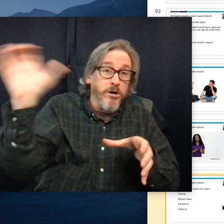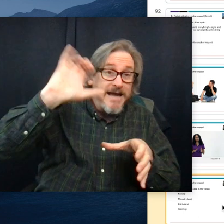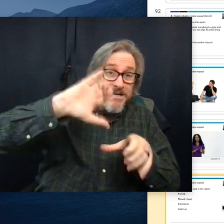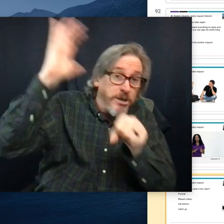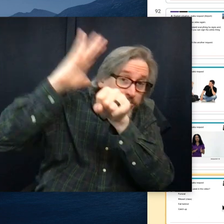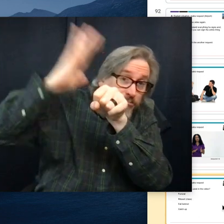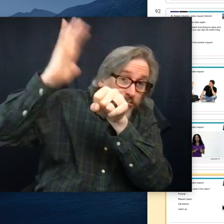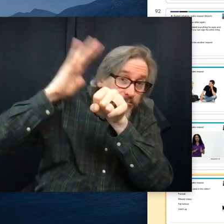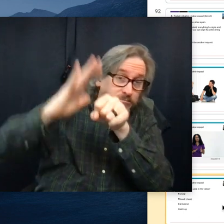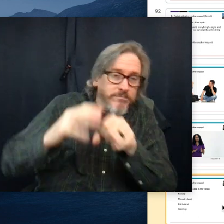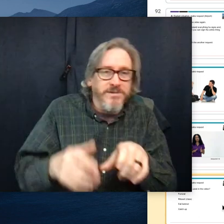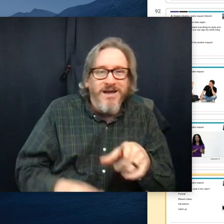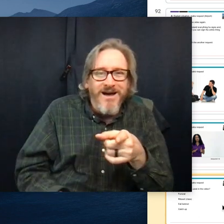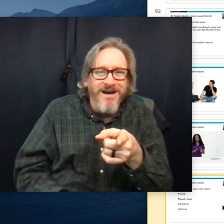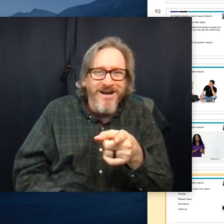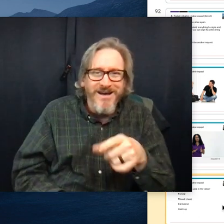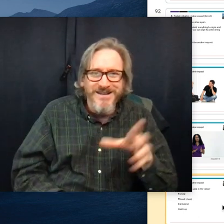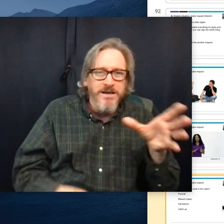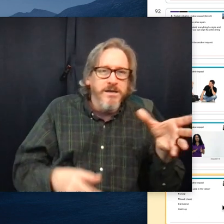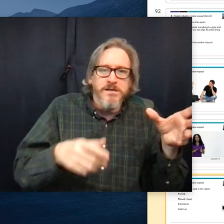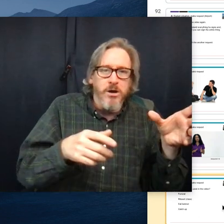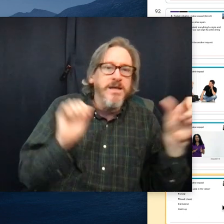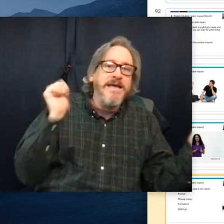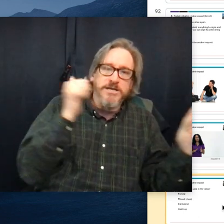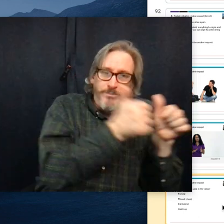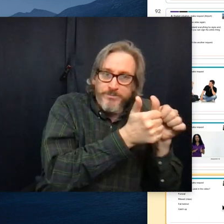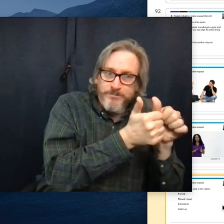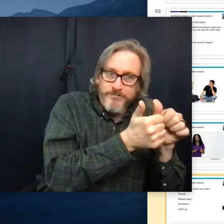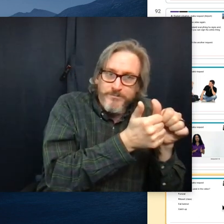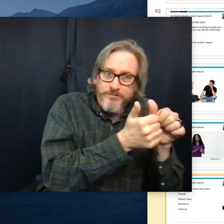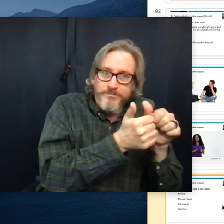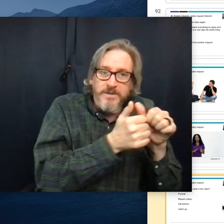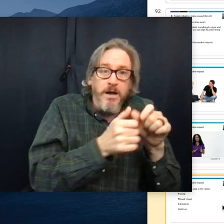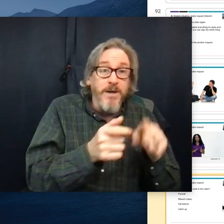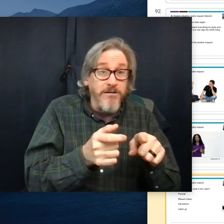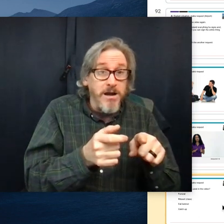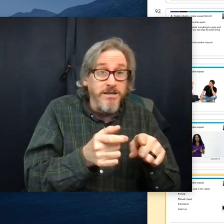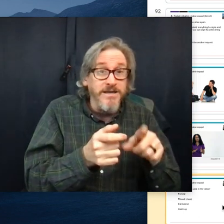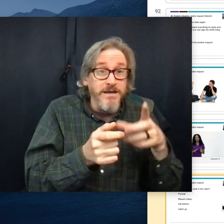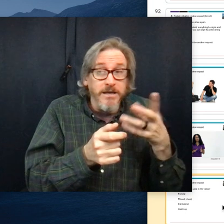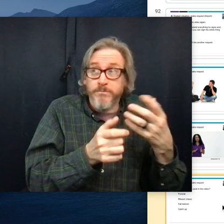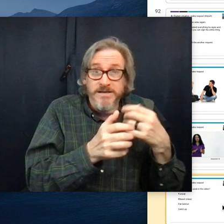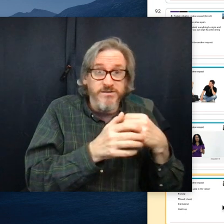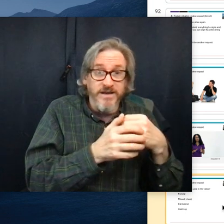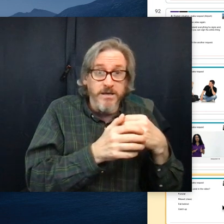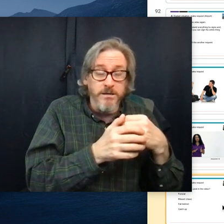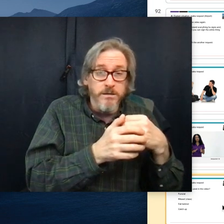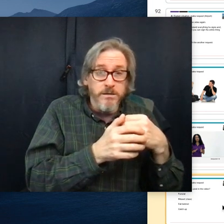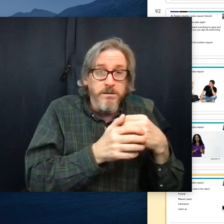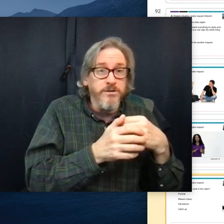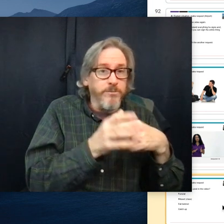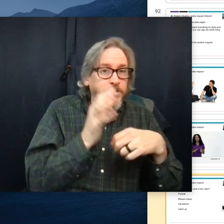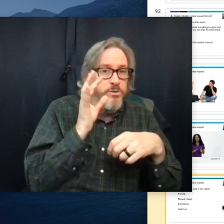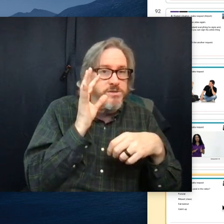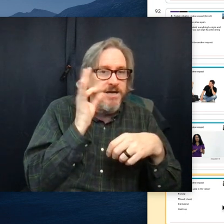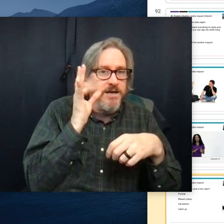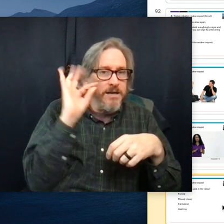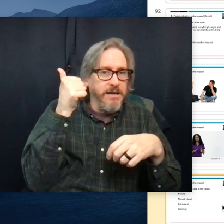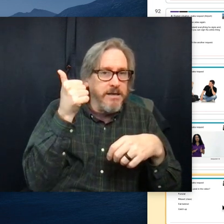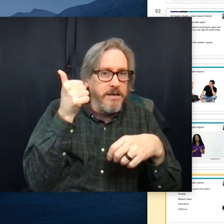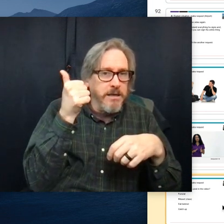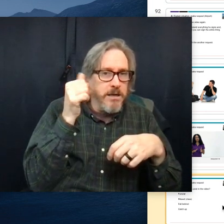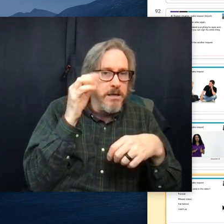You're doing out and down and back, and your fingers are wiggling, not your wrists. It's not this.